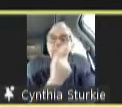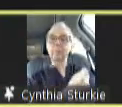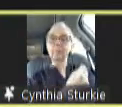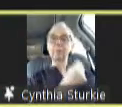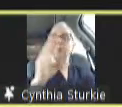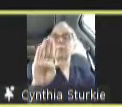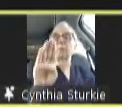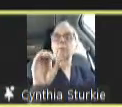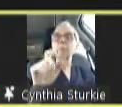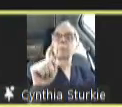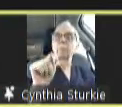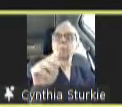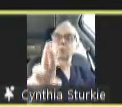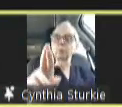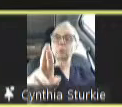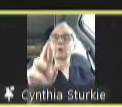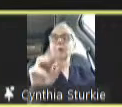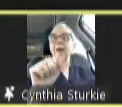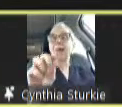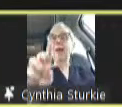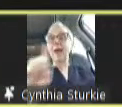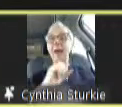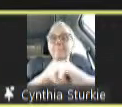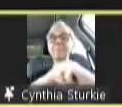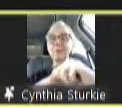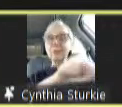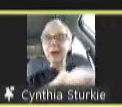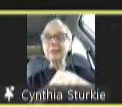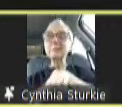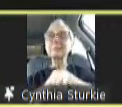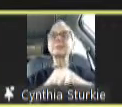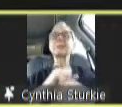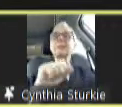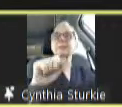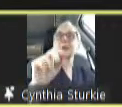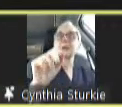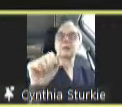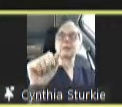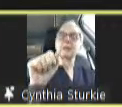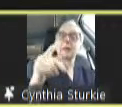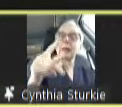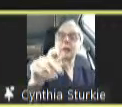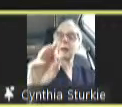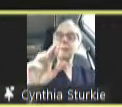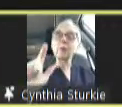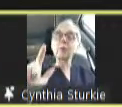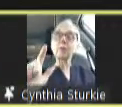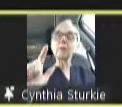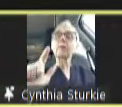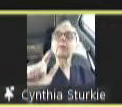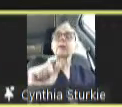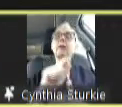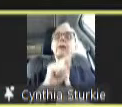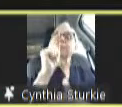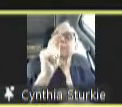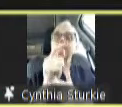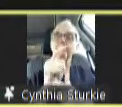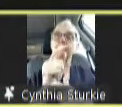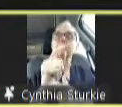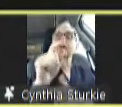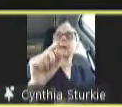unvaccinated adults campaign launching in late November, and finally the 5 to 11 campaign launching in late